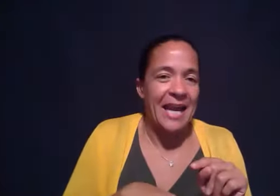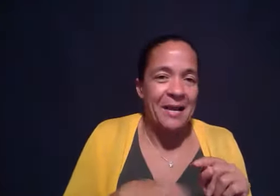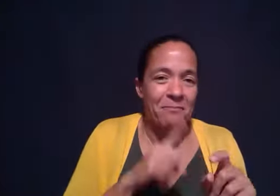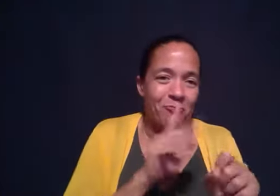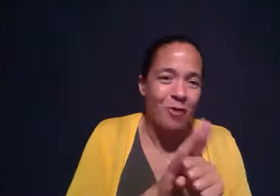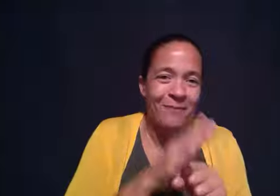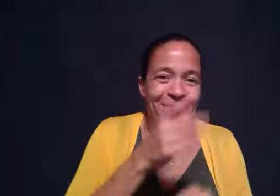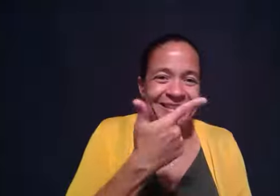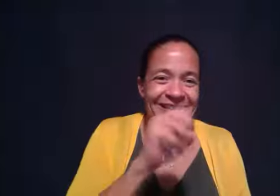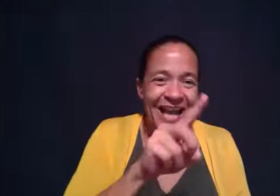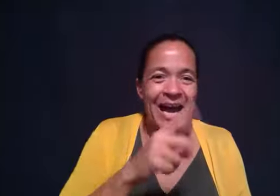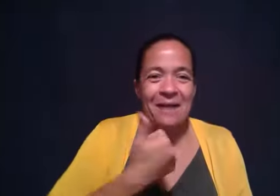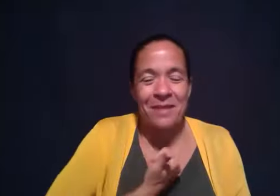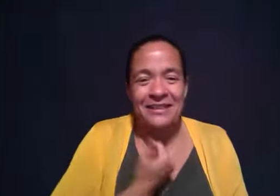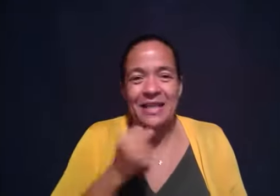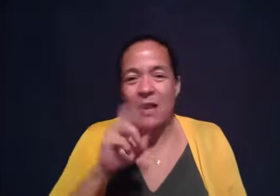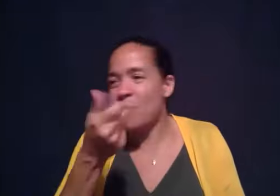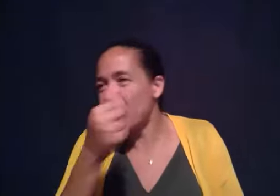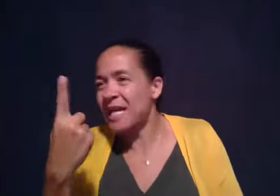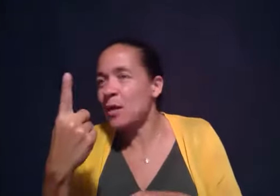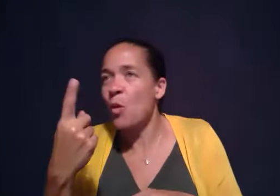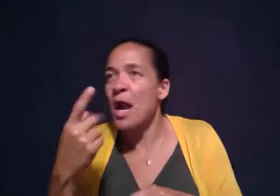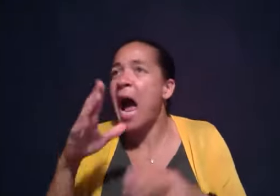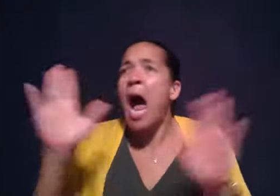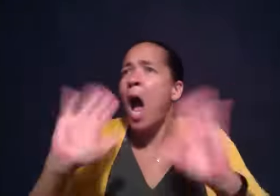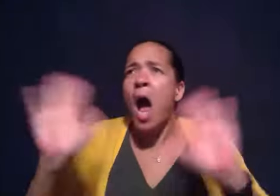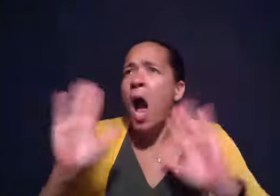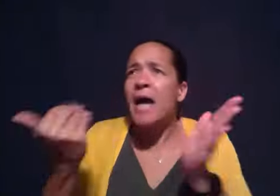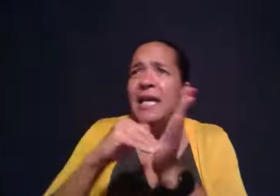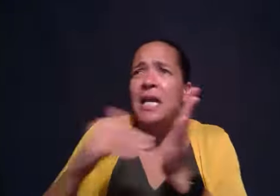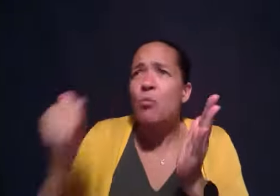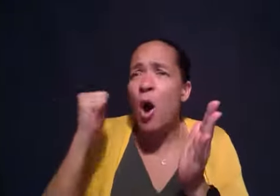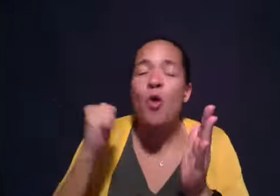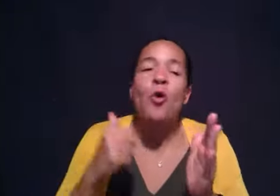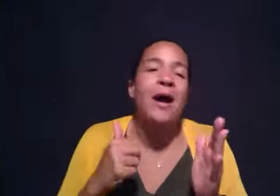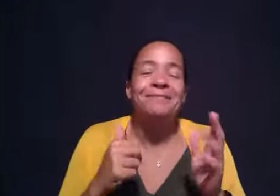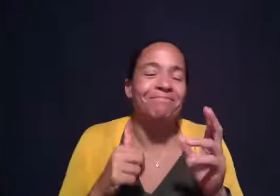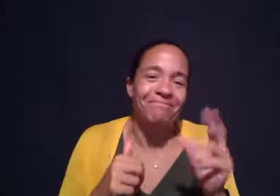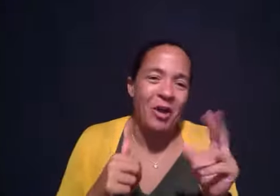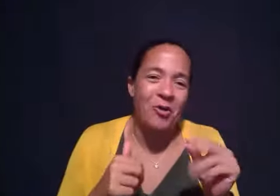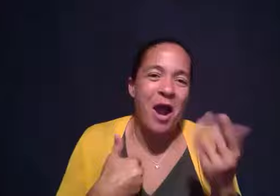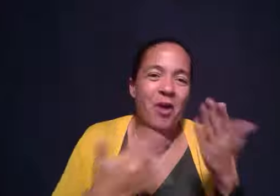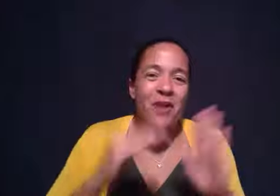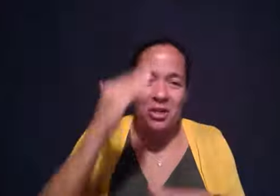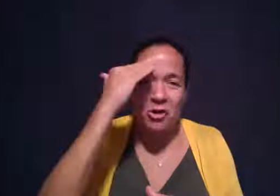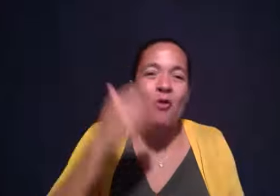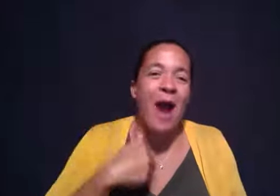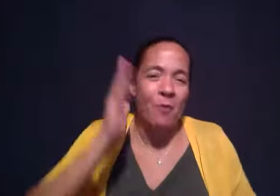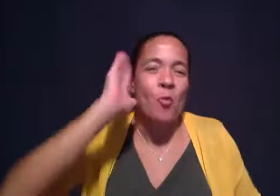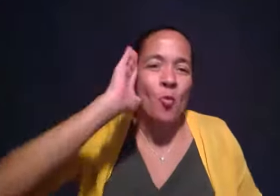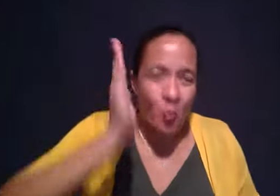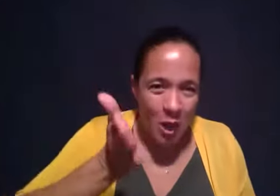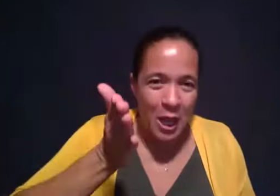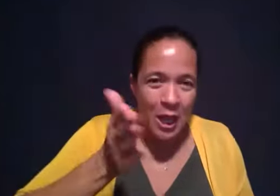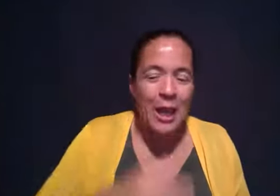I know that I will. I know that I will. And so I said a prayer and I asked God